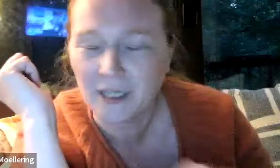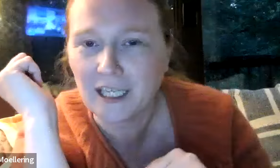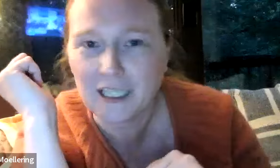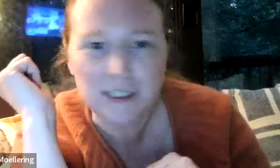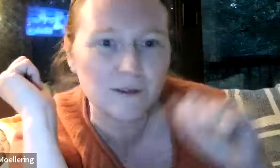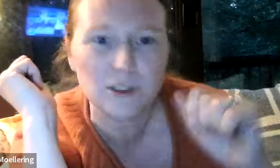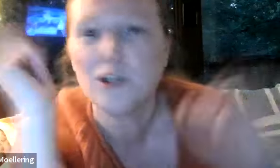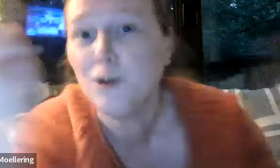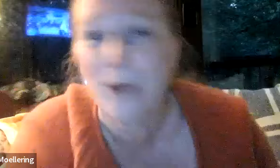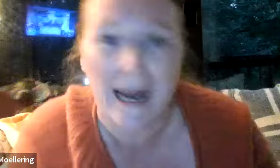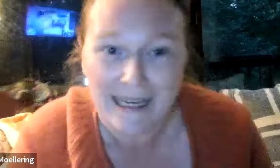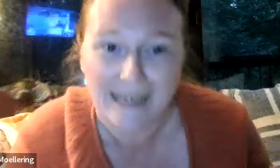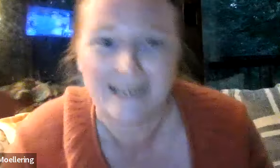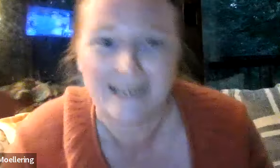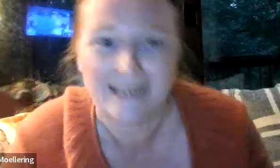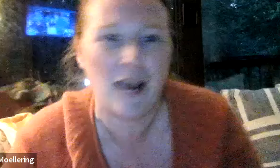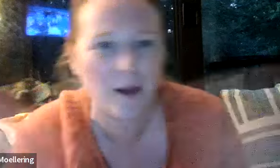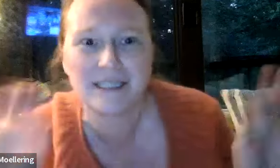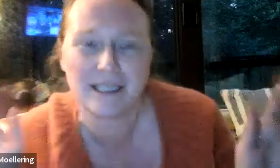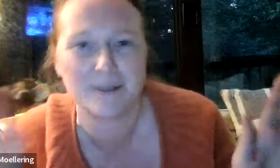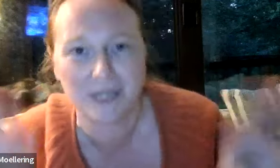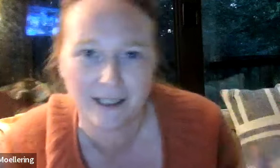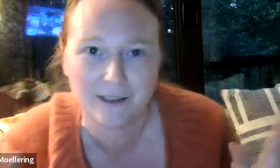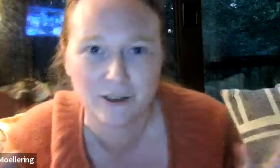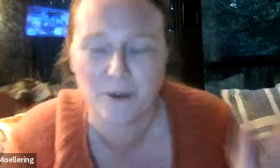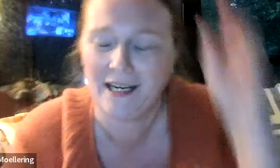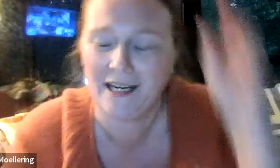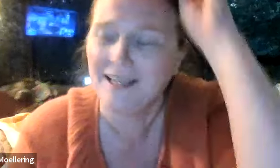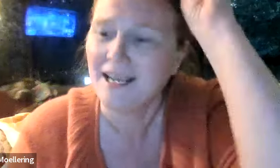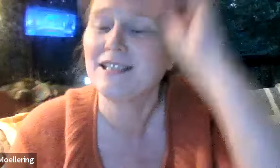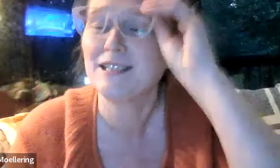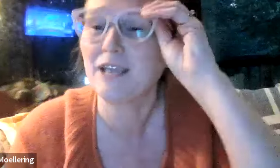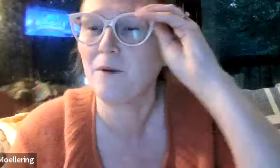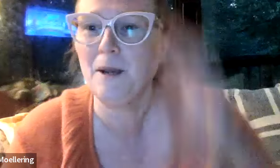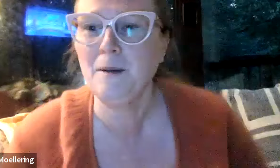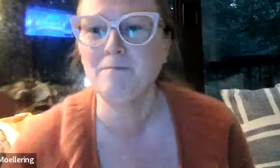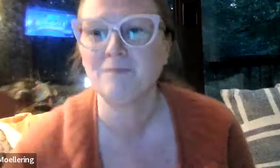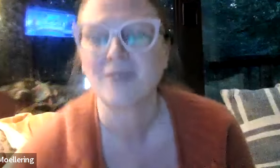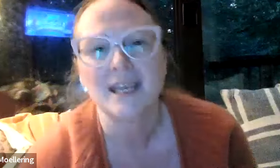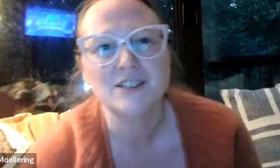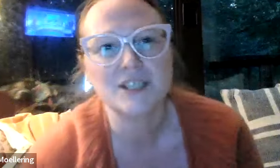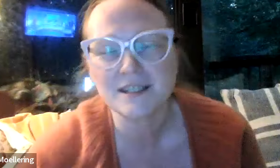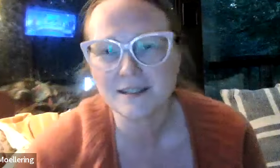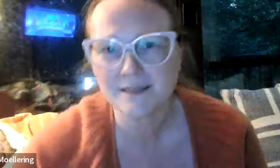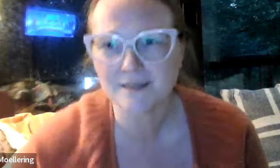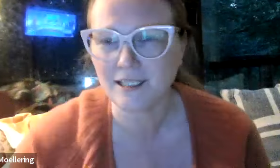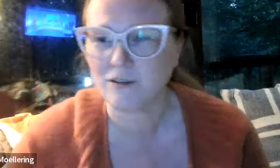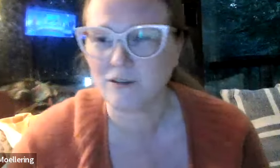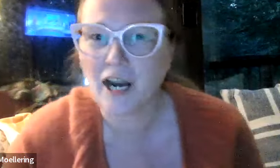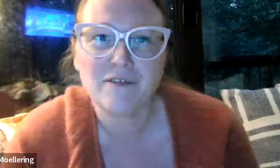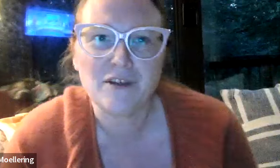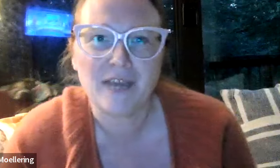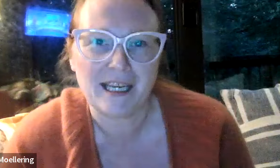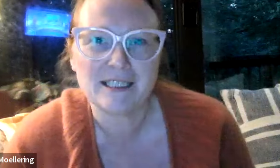like 280. You know, how would I tell somebody to get on 280? So just, you know, try if you can